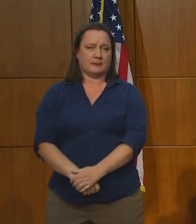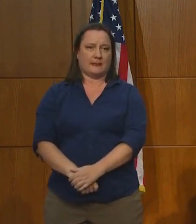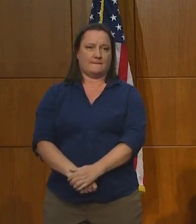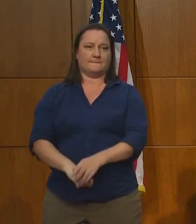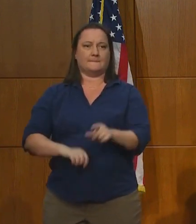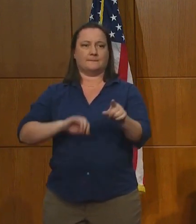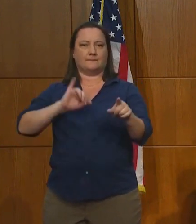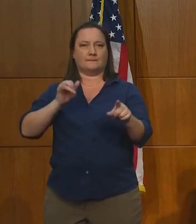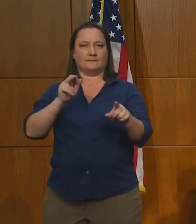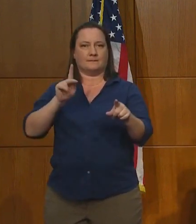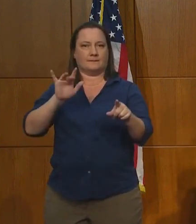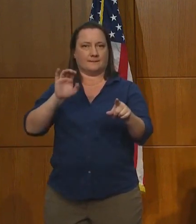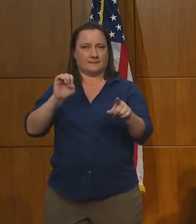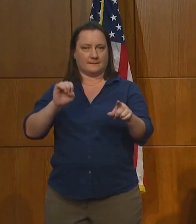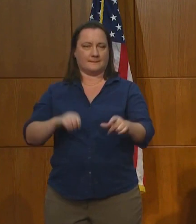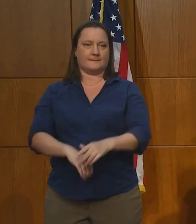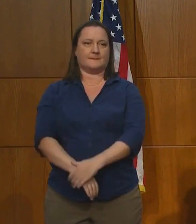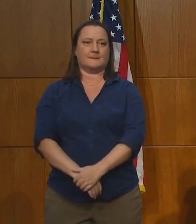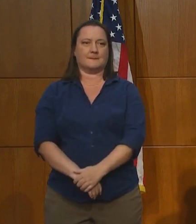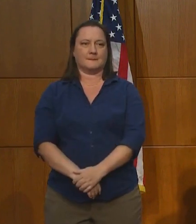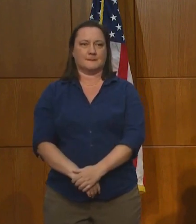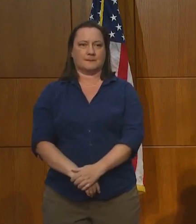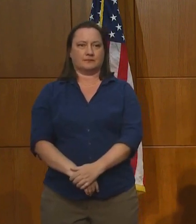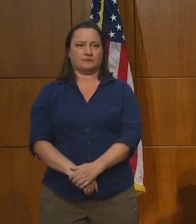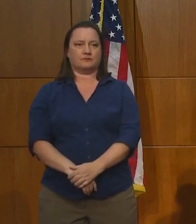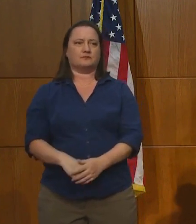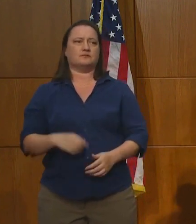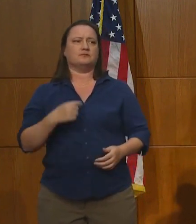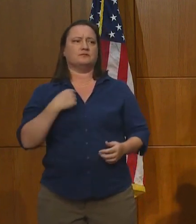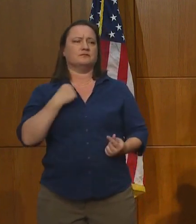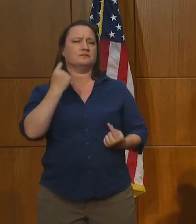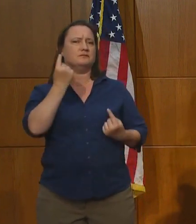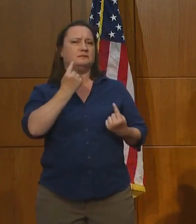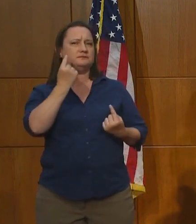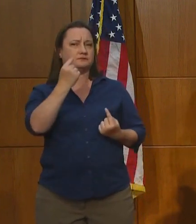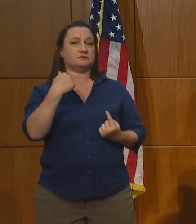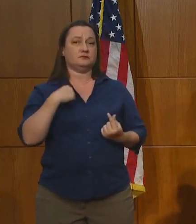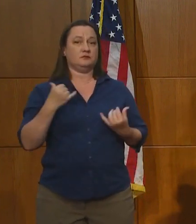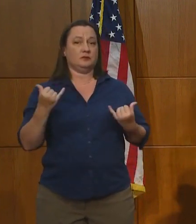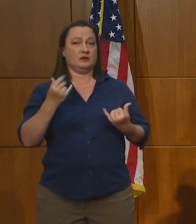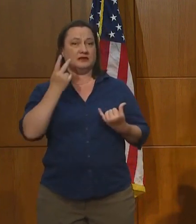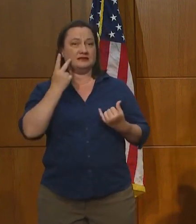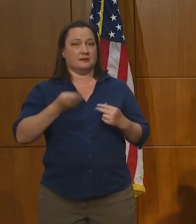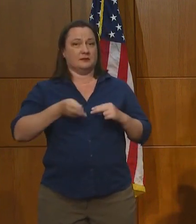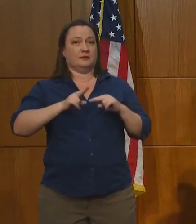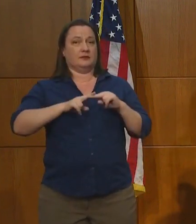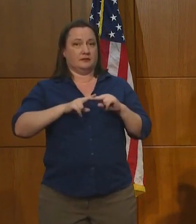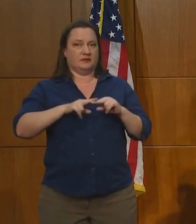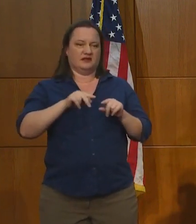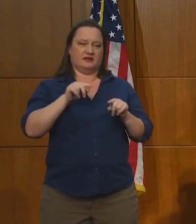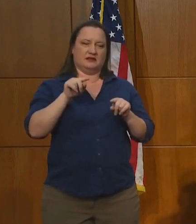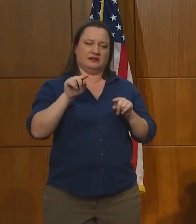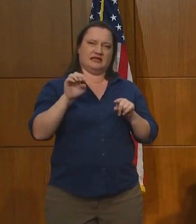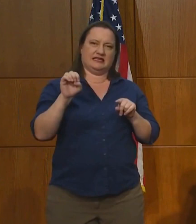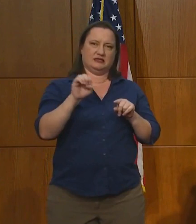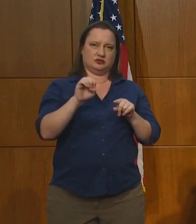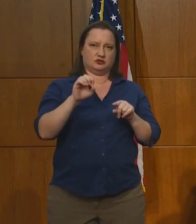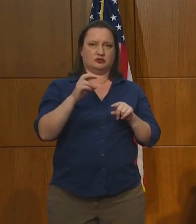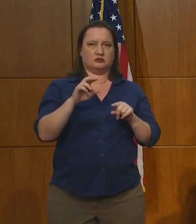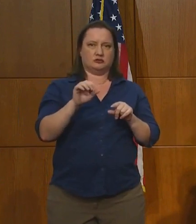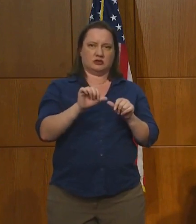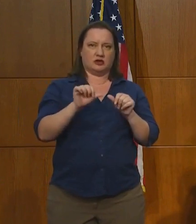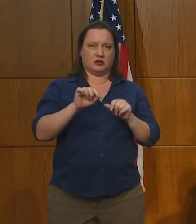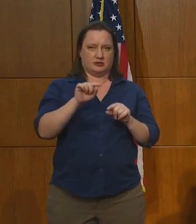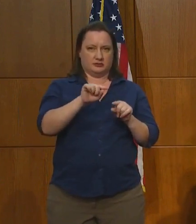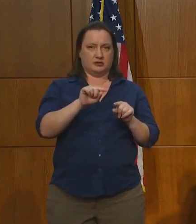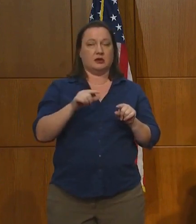Hey, so I'm wondering, since we're currently seeing this spike regionally, for the most part in the eastern region, if